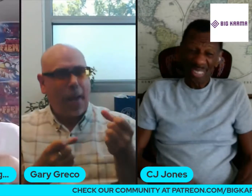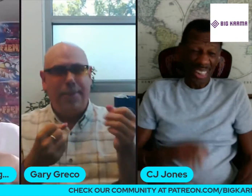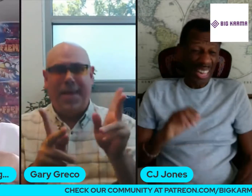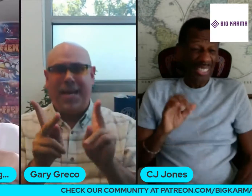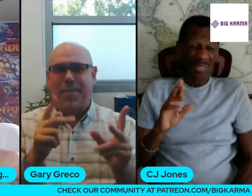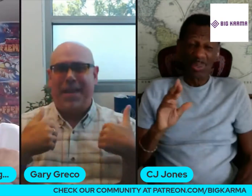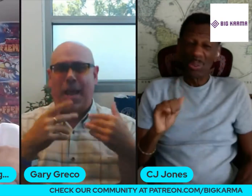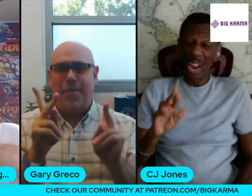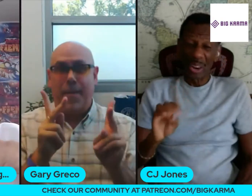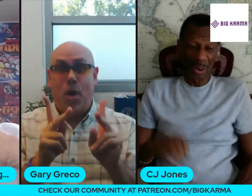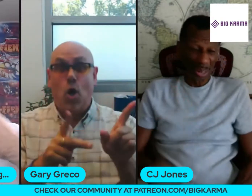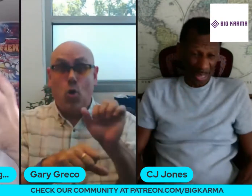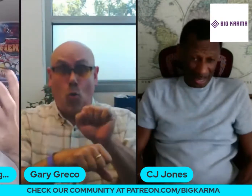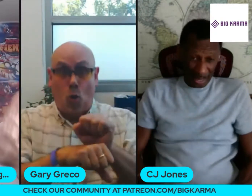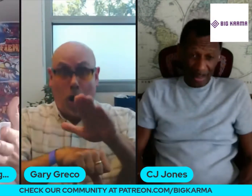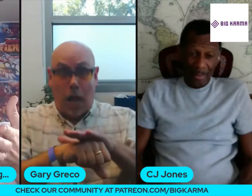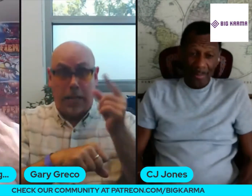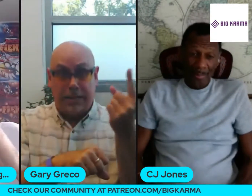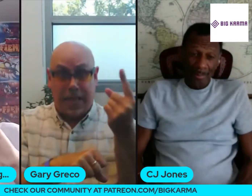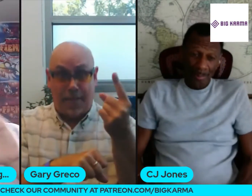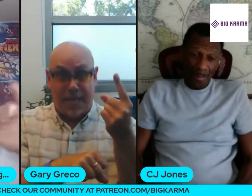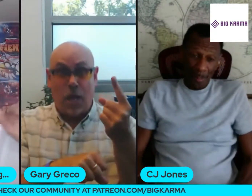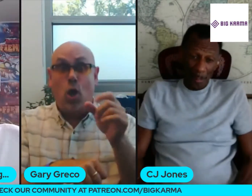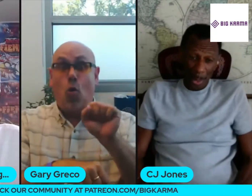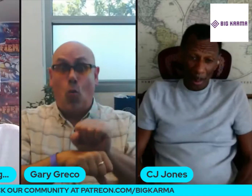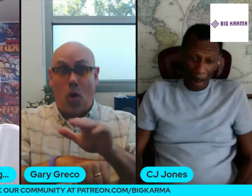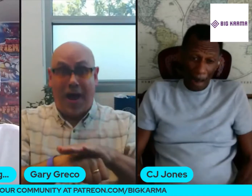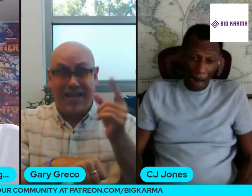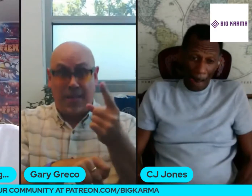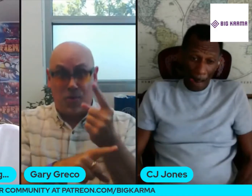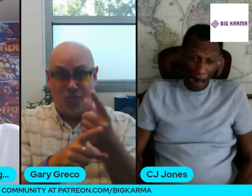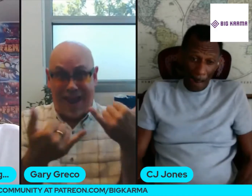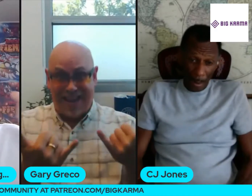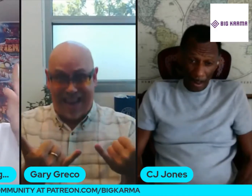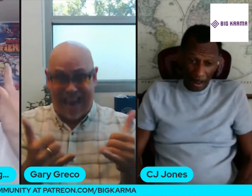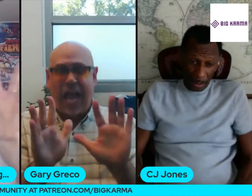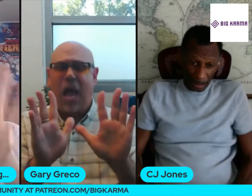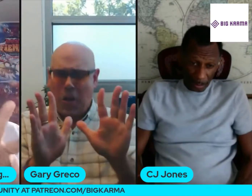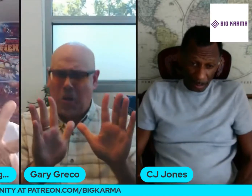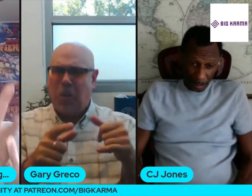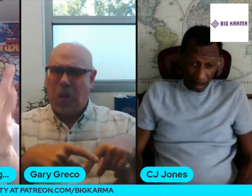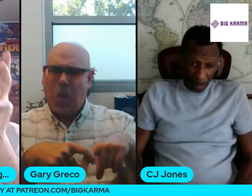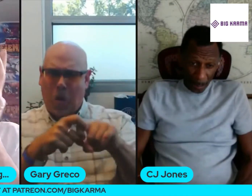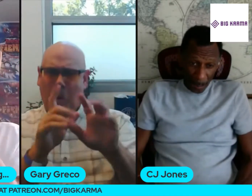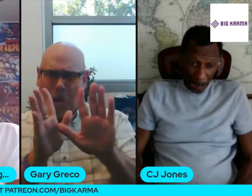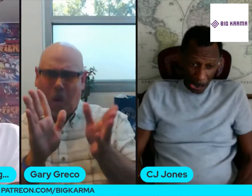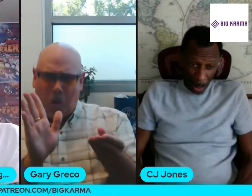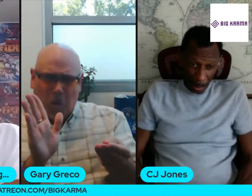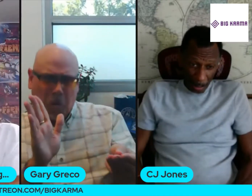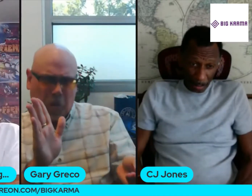want it now. But if it's not now, put it in your drawer. And when luck